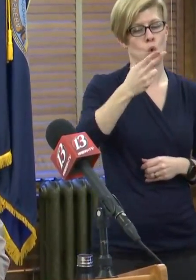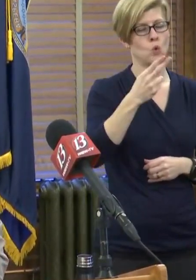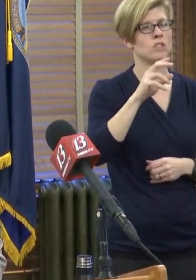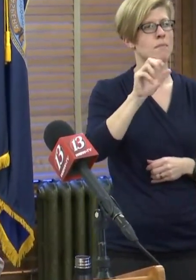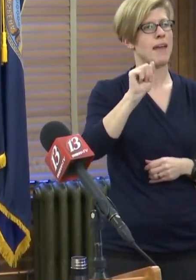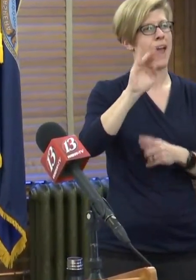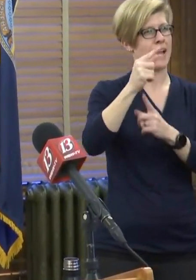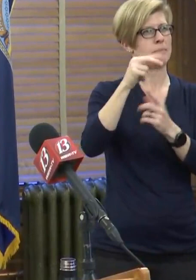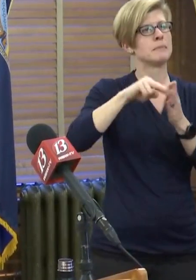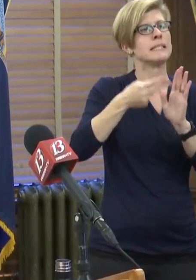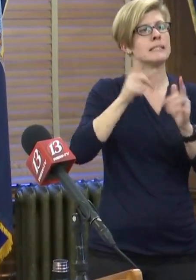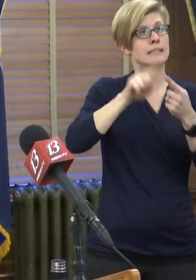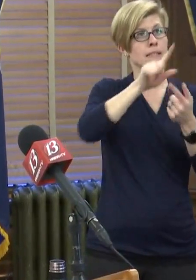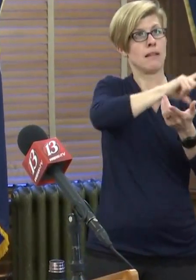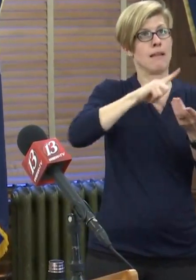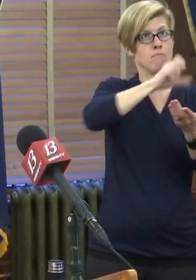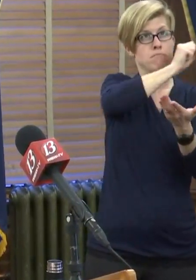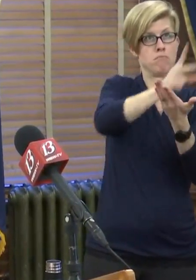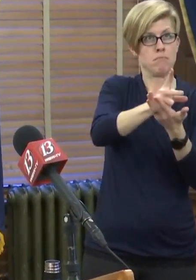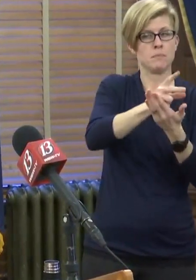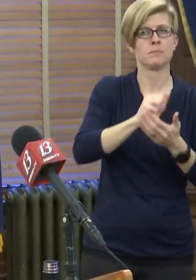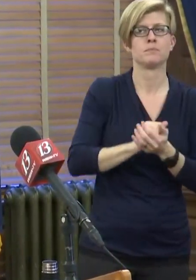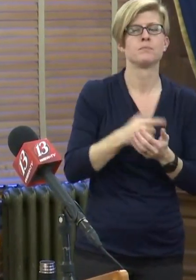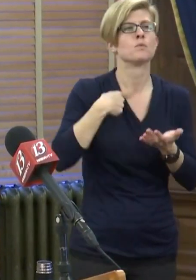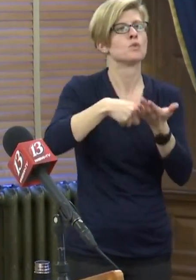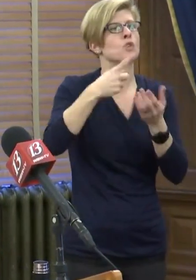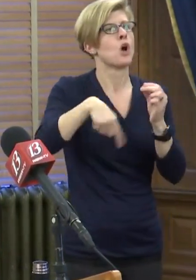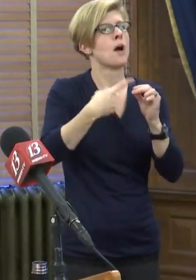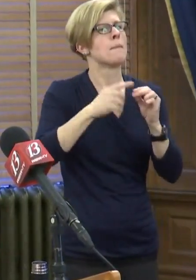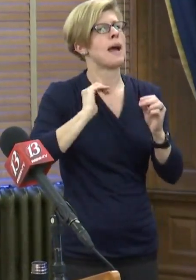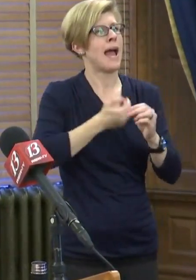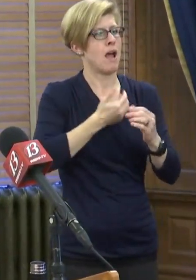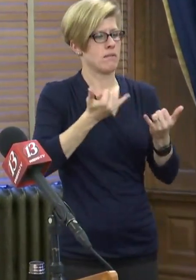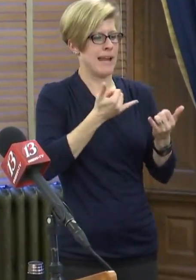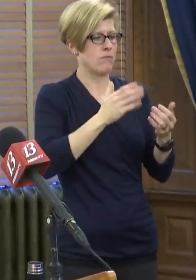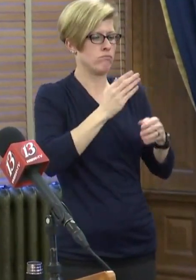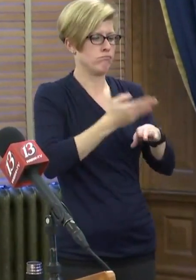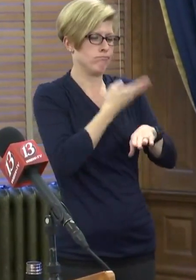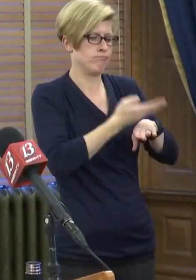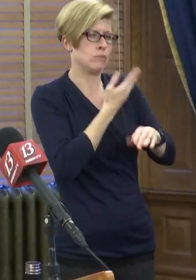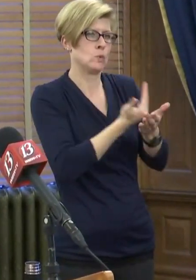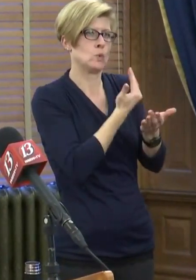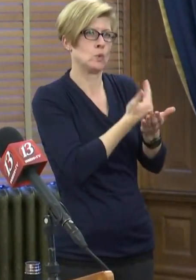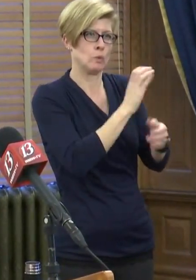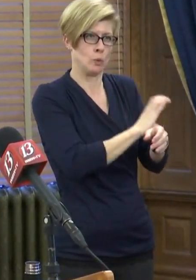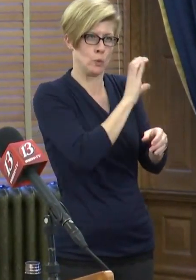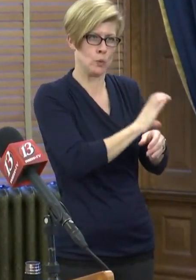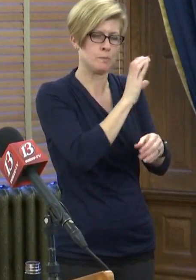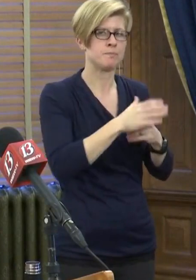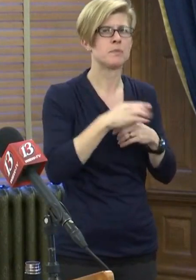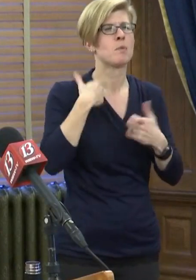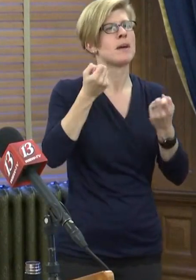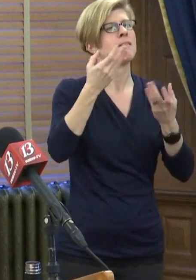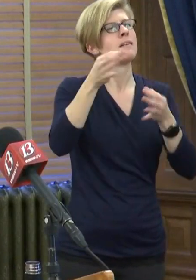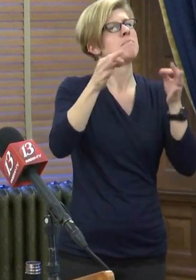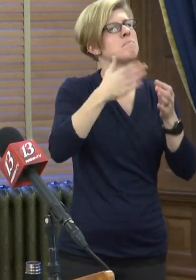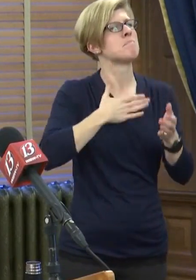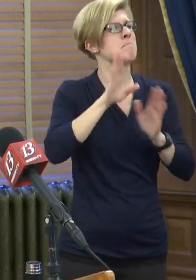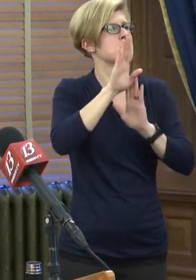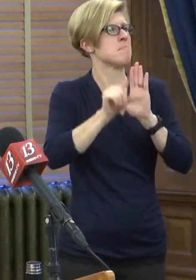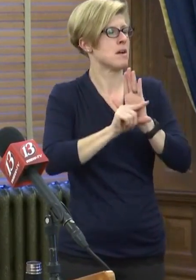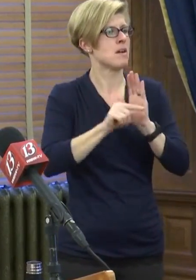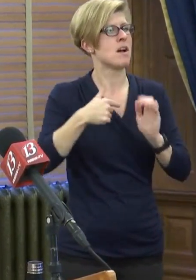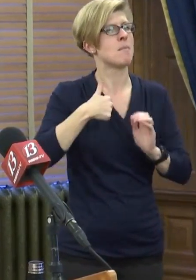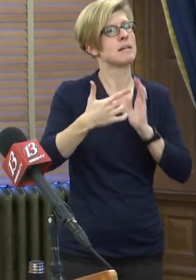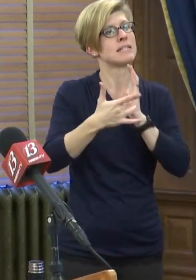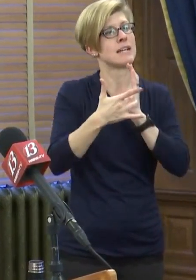an update on the Department of Labor's modernization efforts. But before I go into that, I wanted to tell you a little bit about myself. I've been a